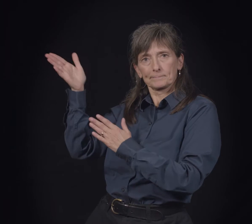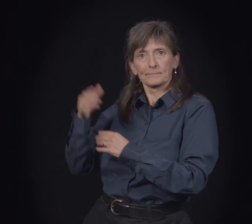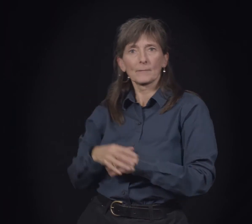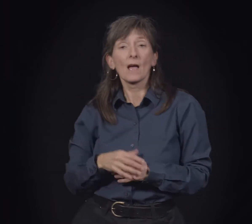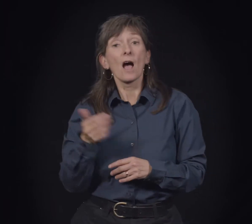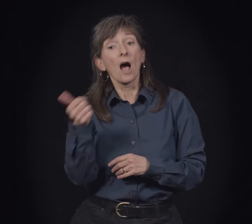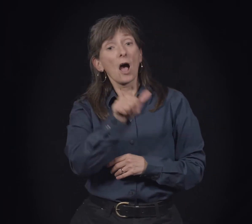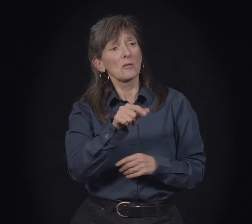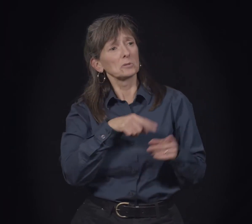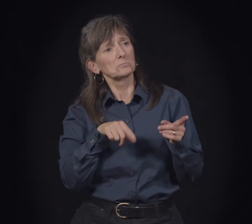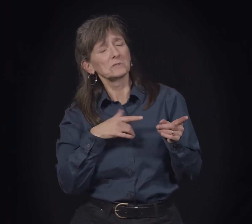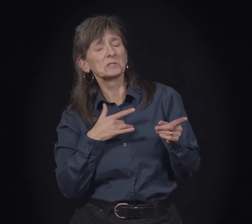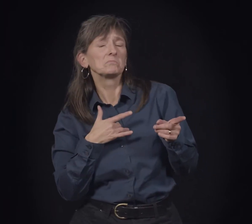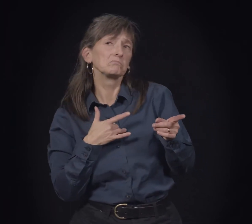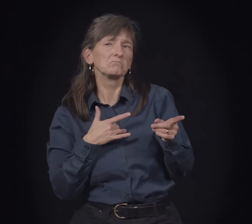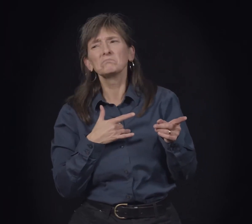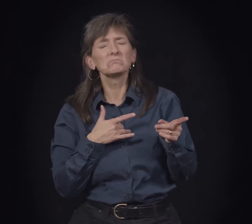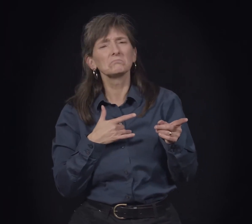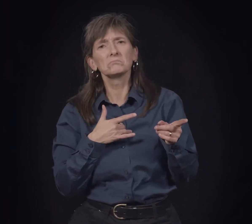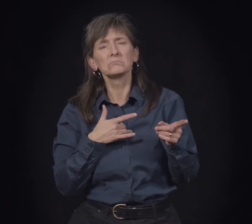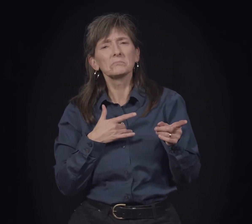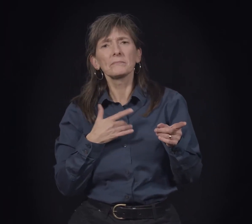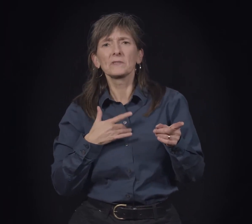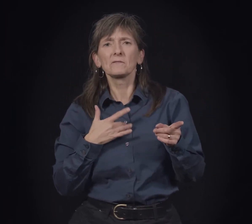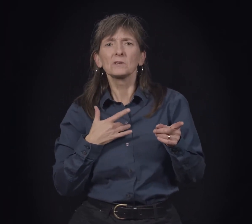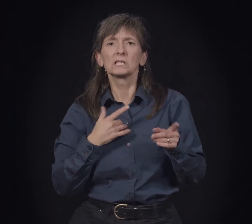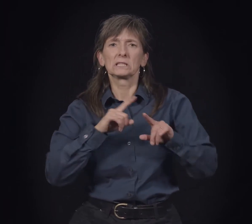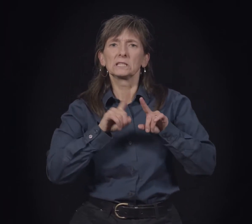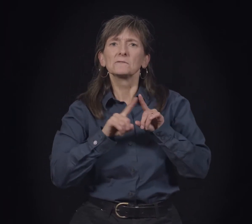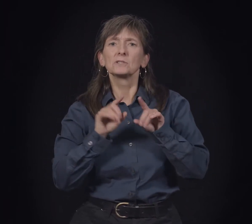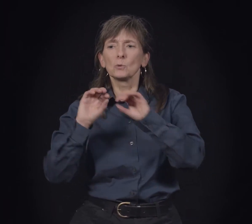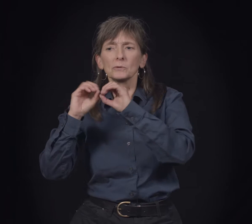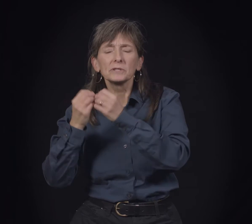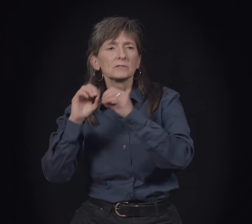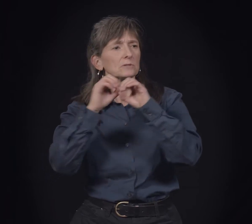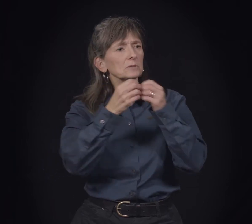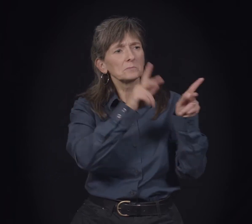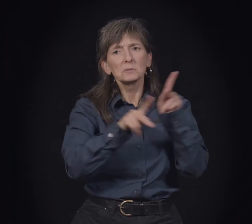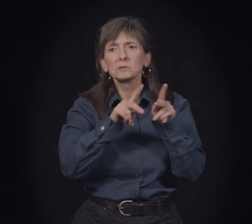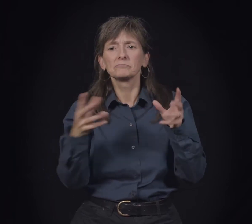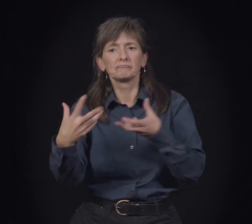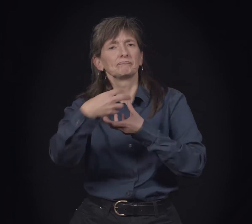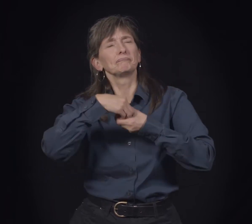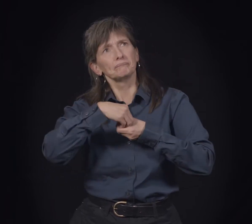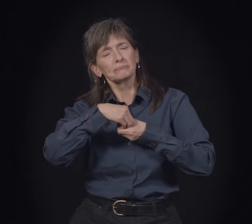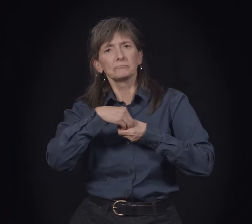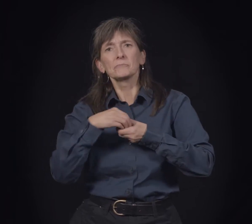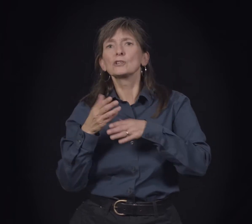Others suggested a shared responsibility between various stakeholders that could provide creative solutions